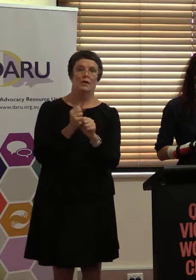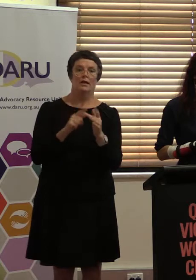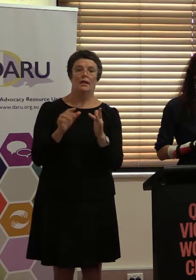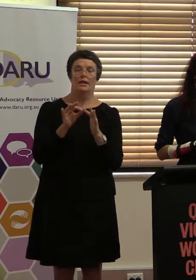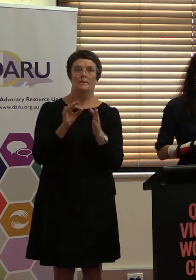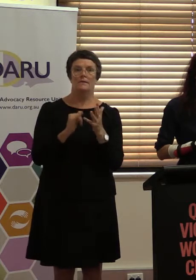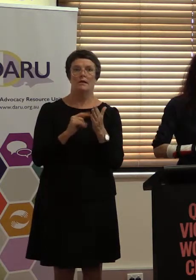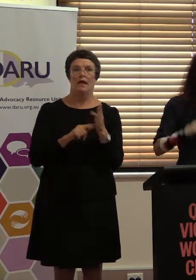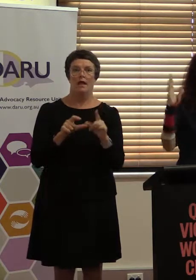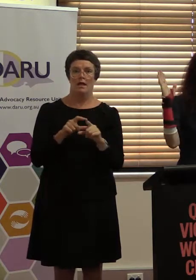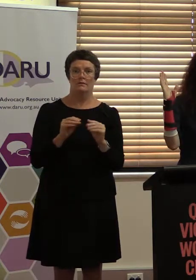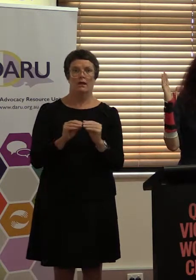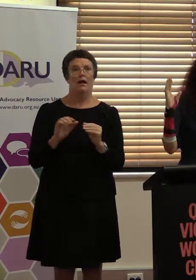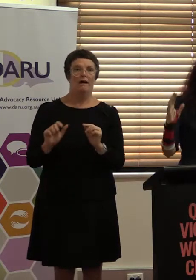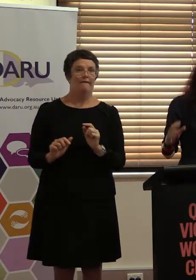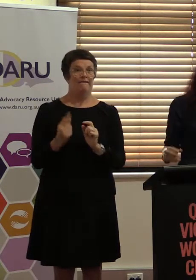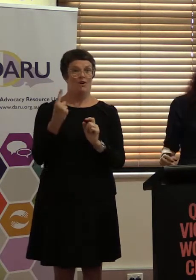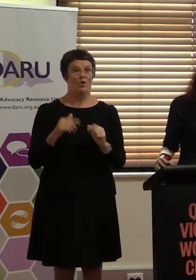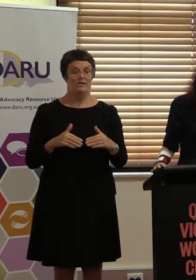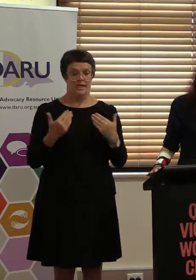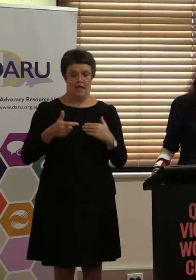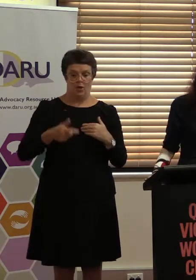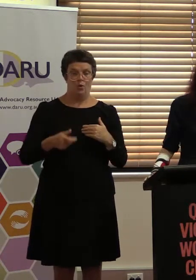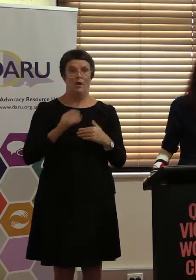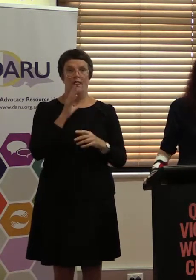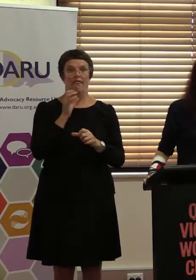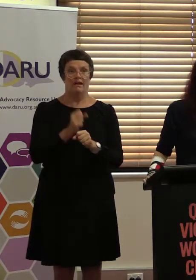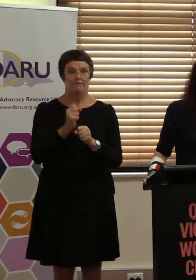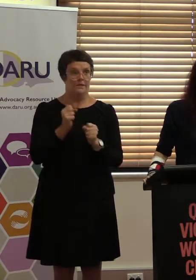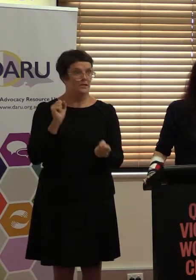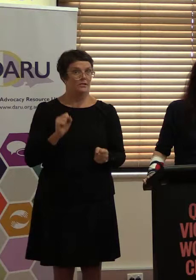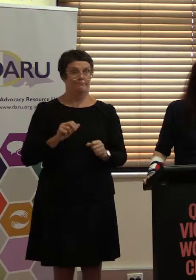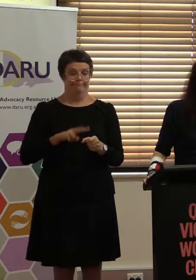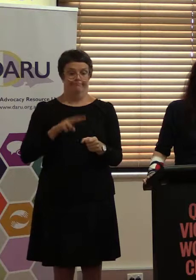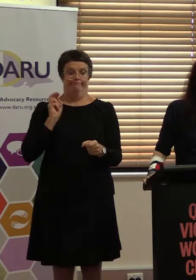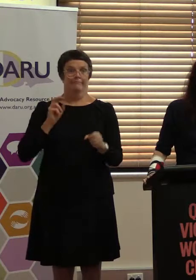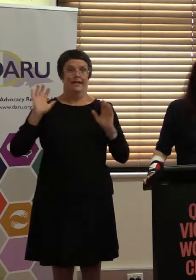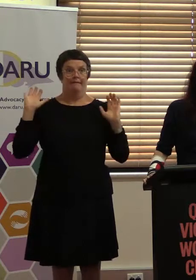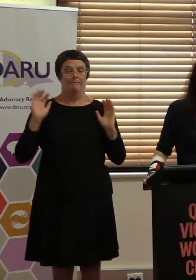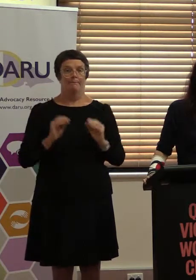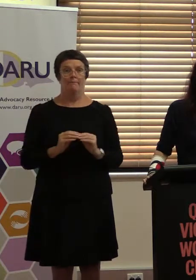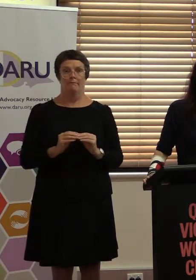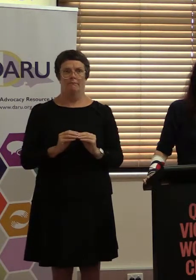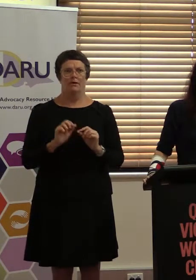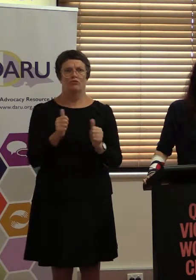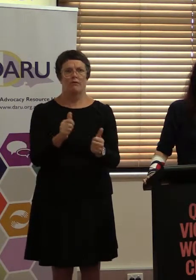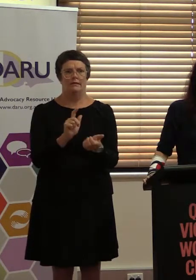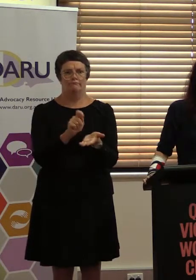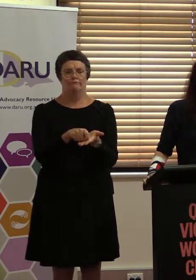hearing, the government just gave up. And it was one of the best settlements I've ever seen in my life. Now, we're